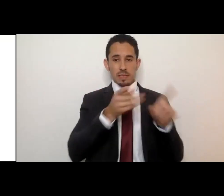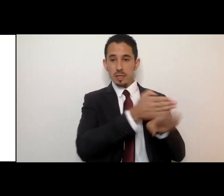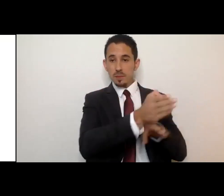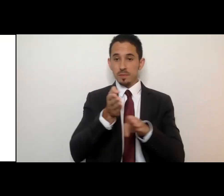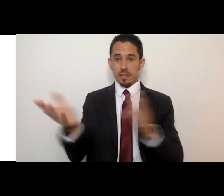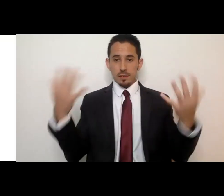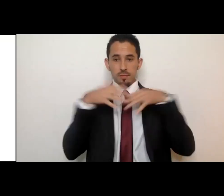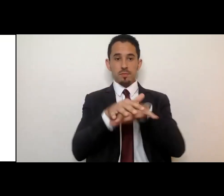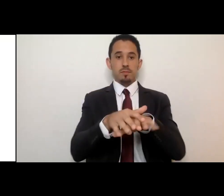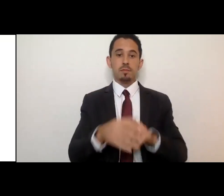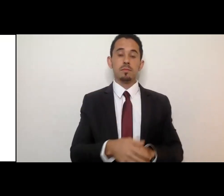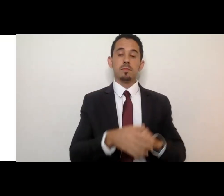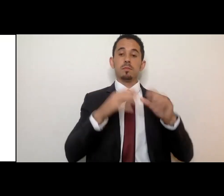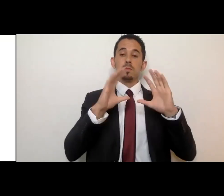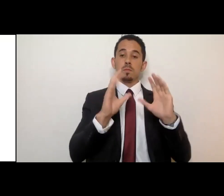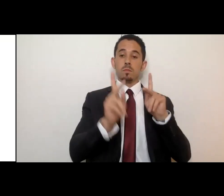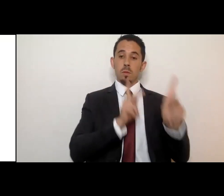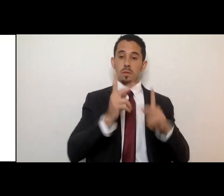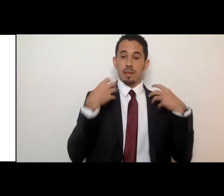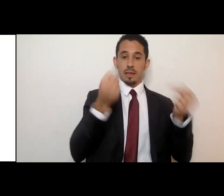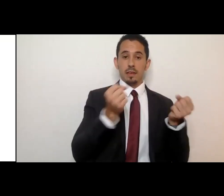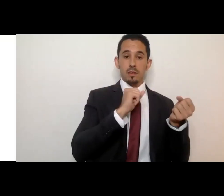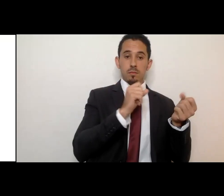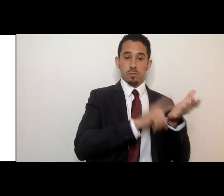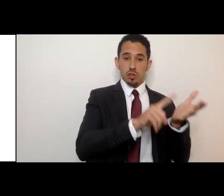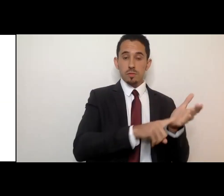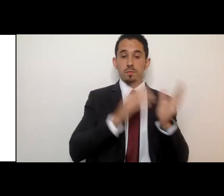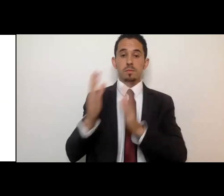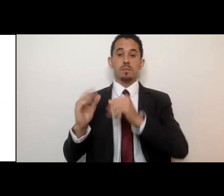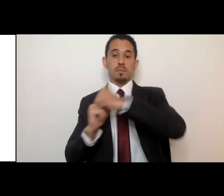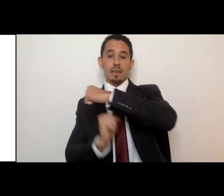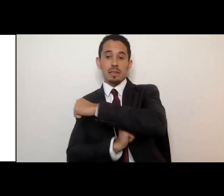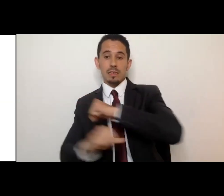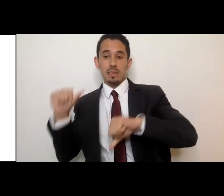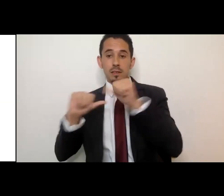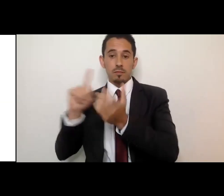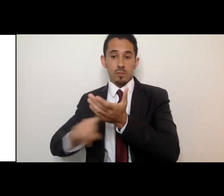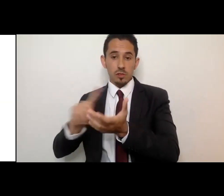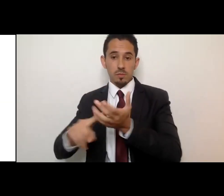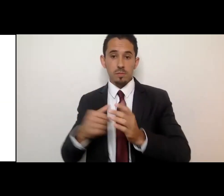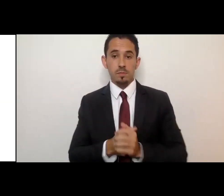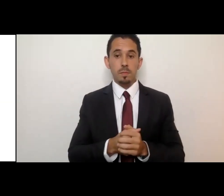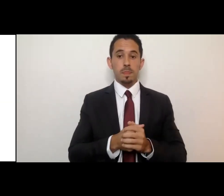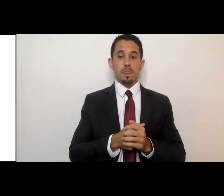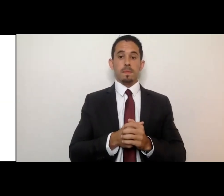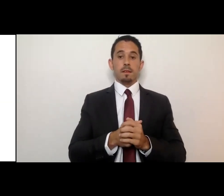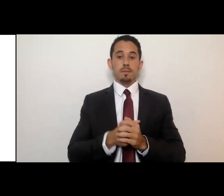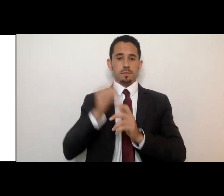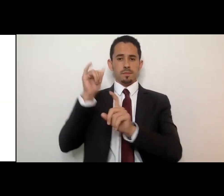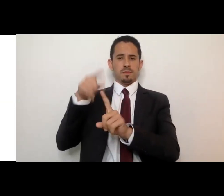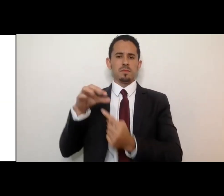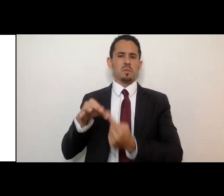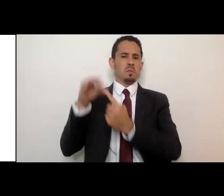The translational approach uses 2 different fields or disciplines and merges them together to support each other. And that